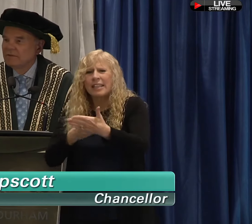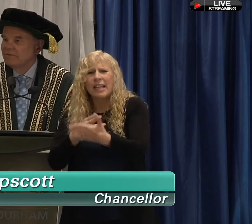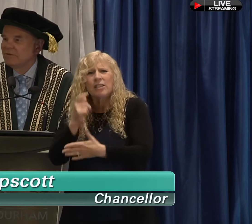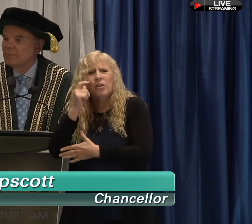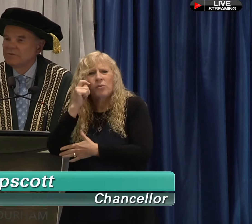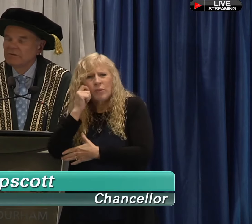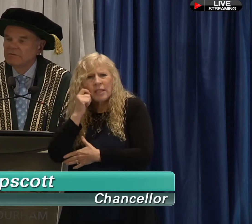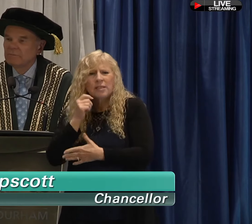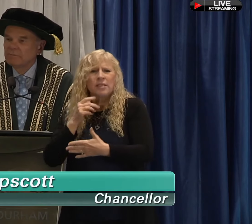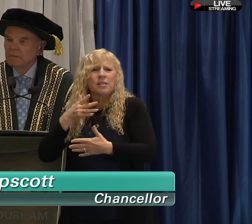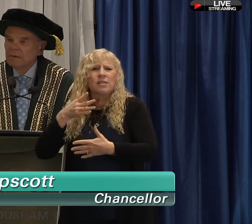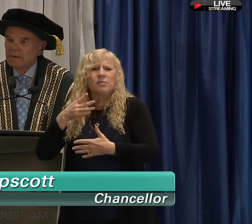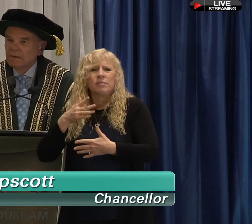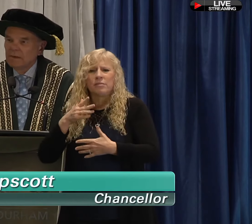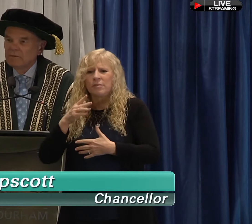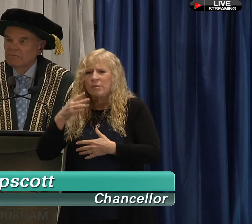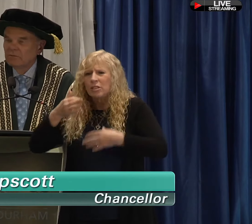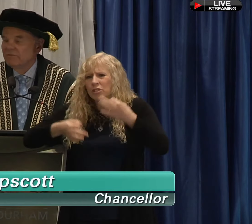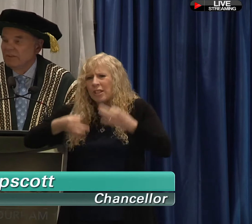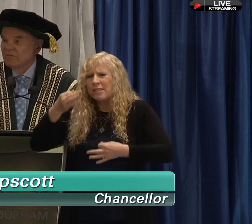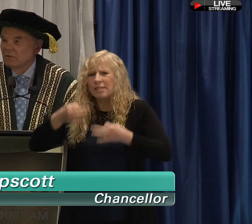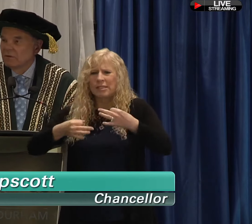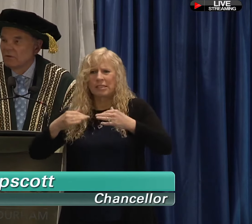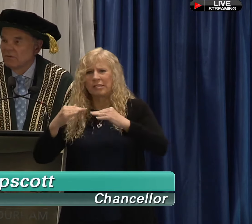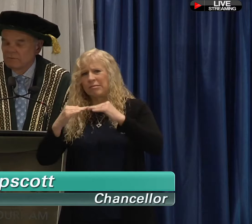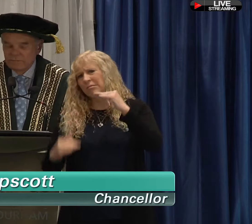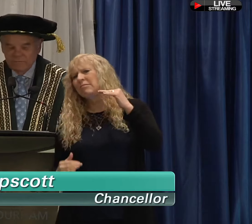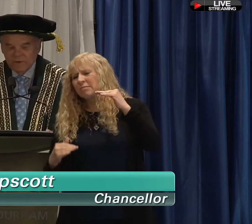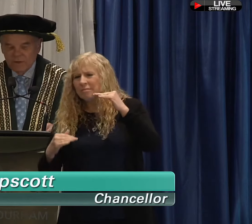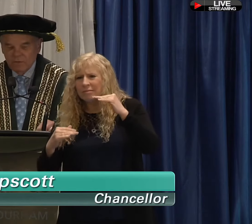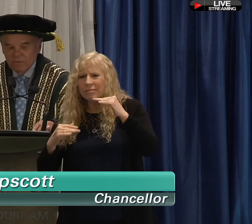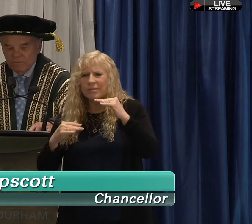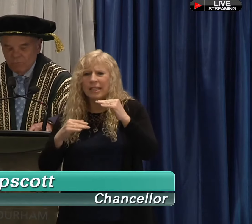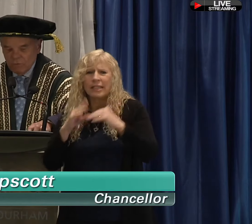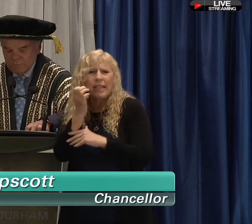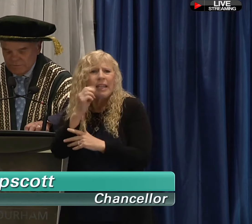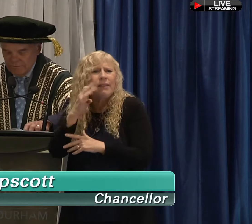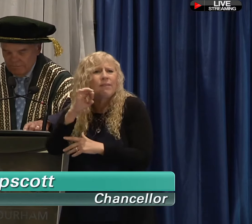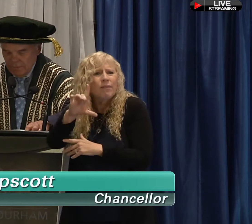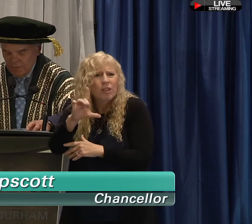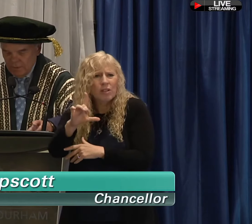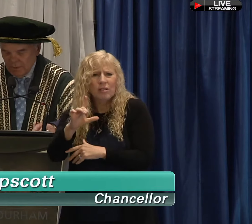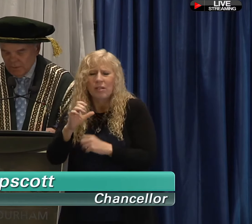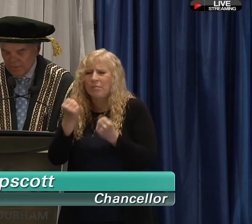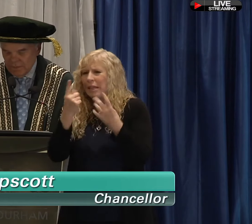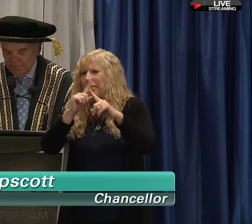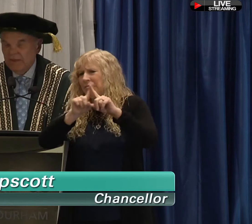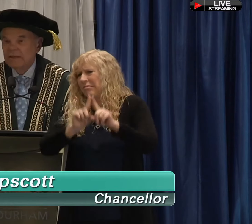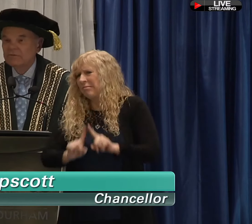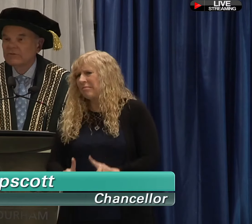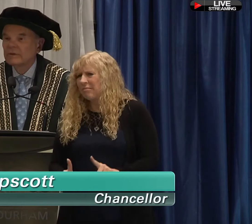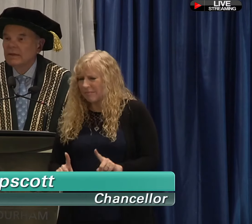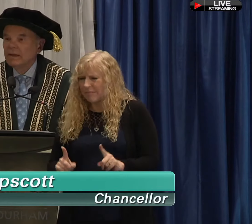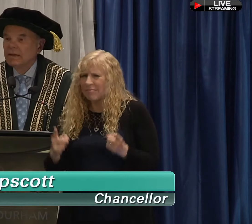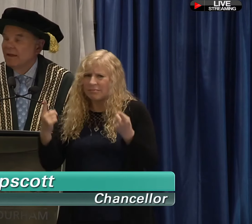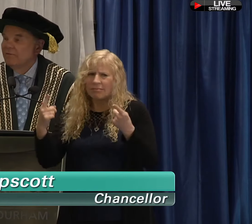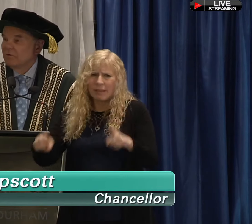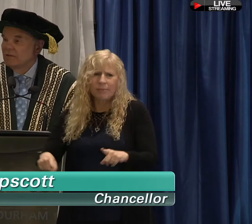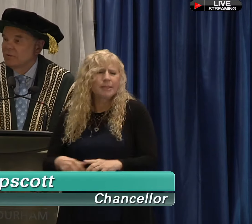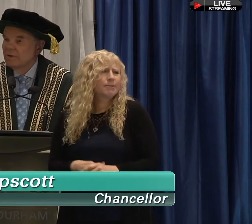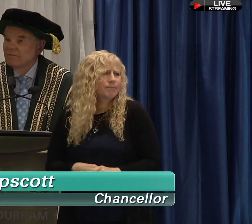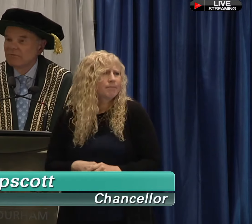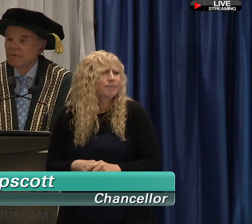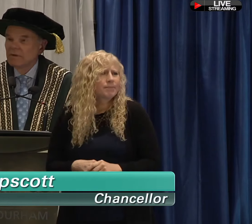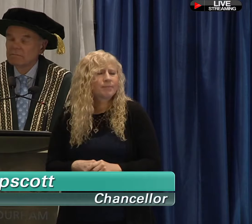injustice, anti-Semitism, and sort of evil in all the vile forms that it takes. And